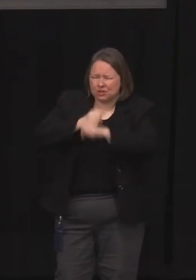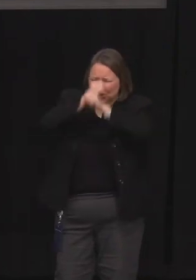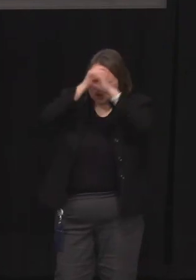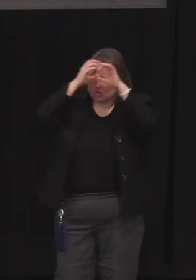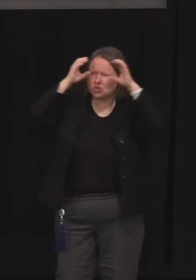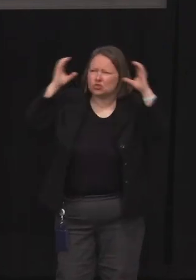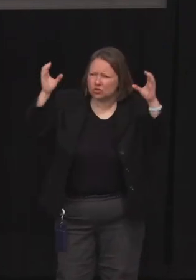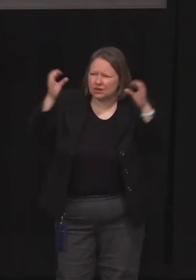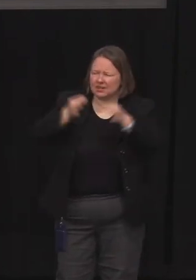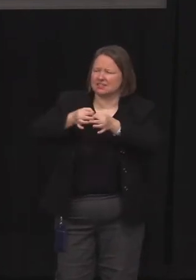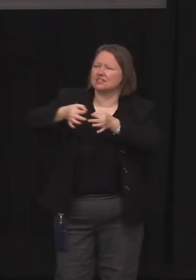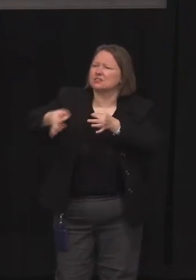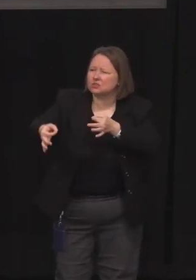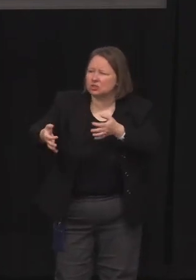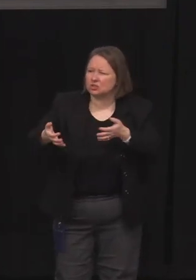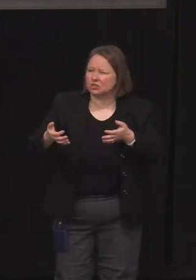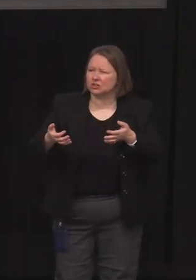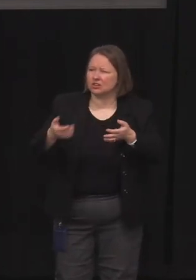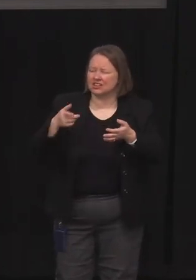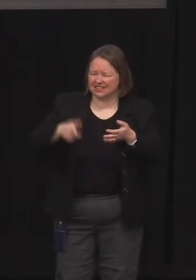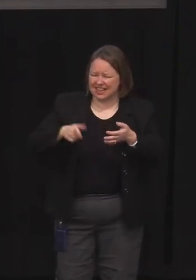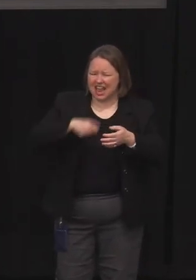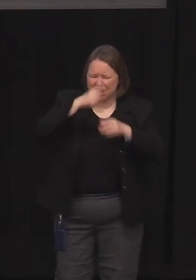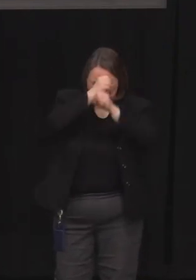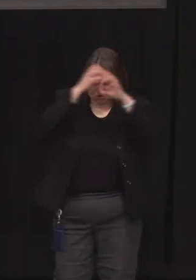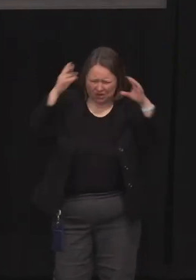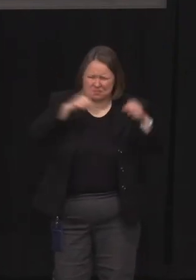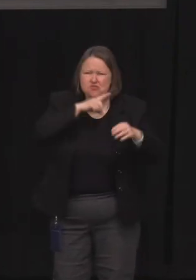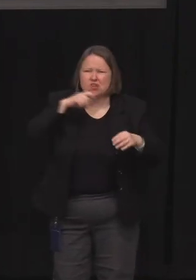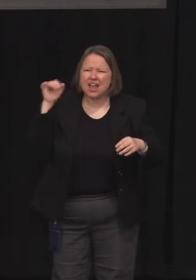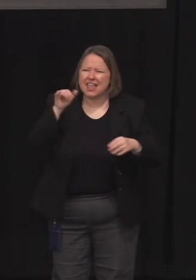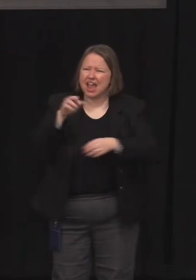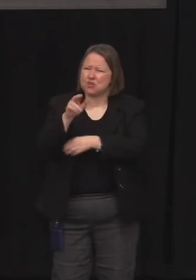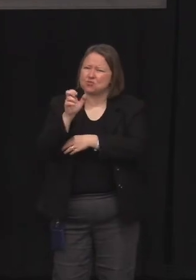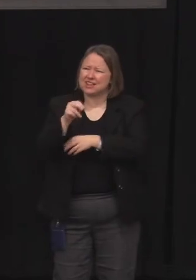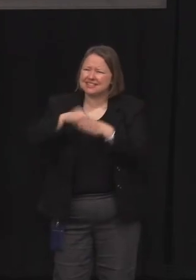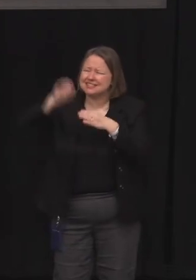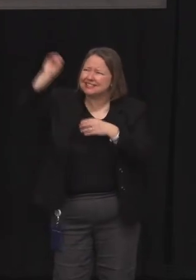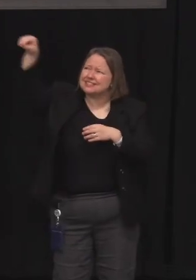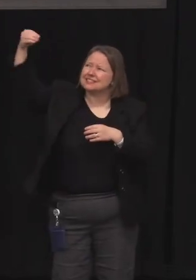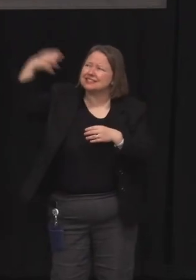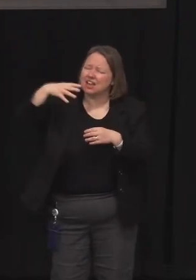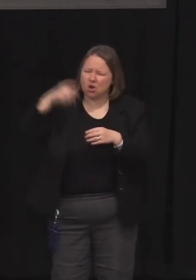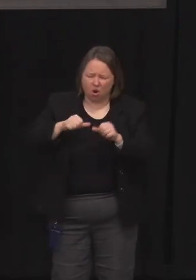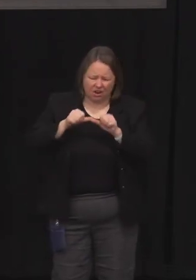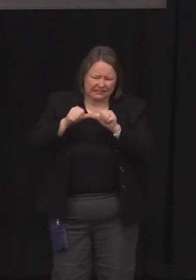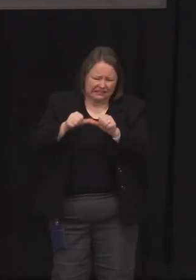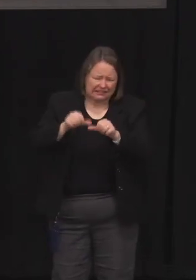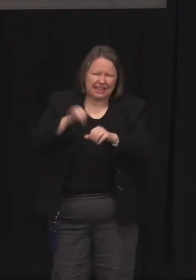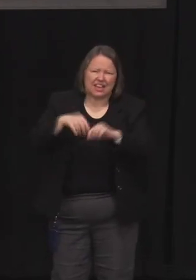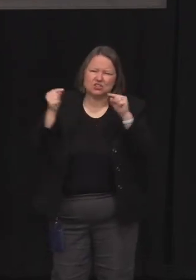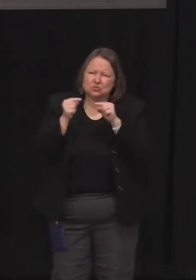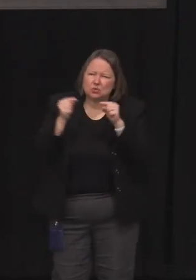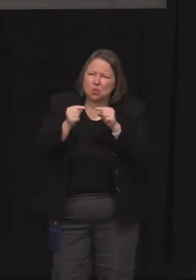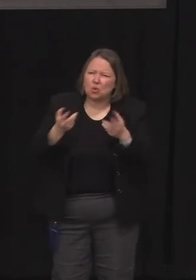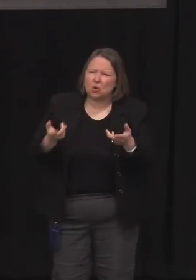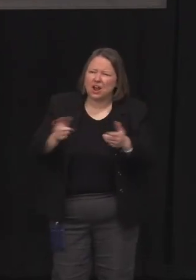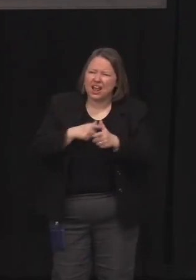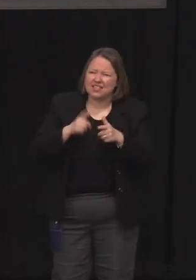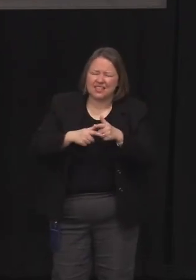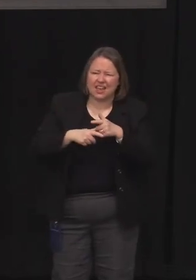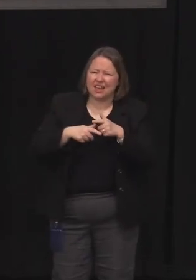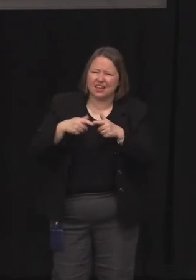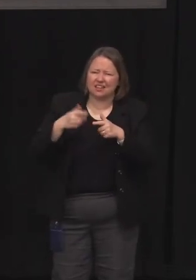deferred? Does it dry up like a raisin in the sun? Or fester like a sore and then